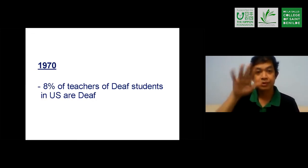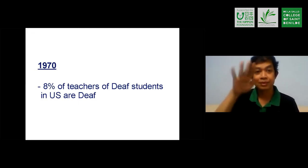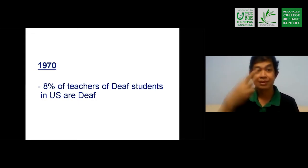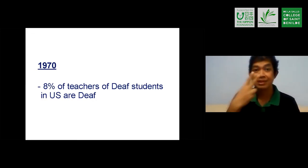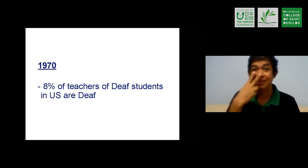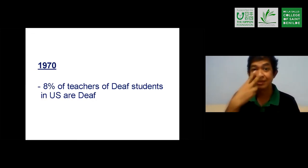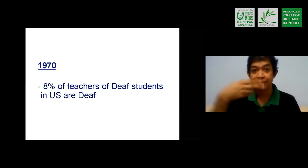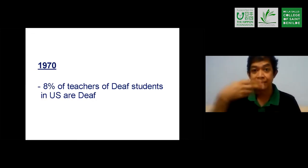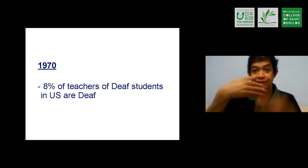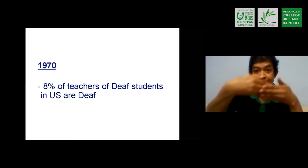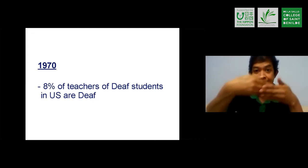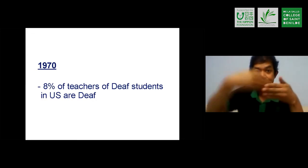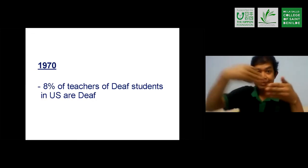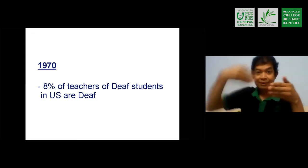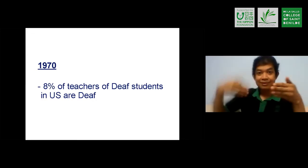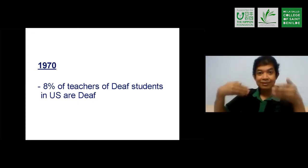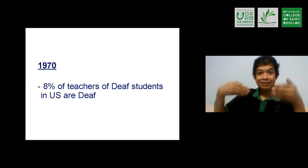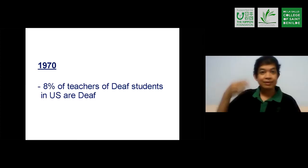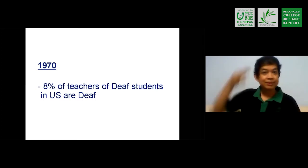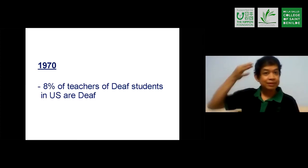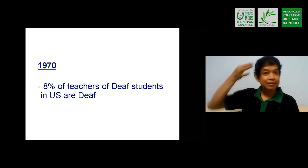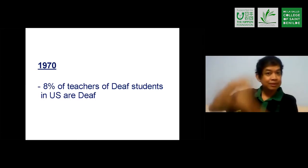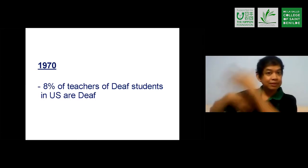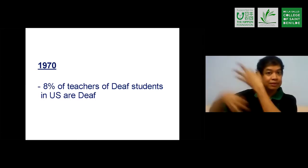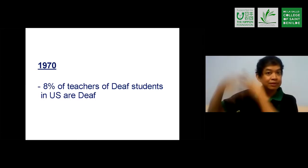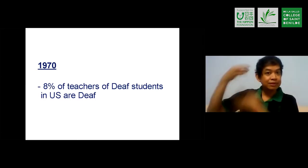In 1970,